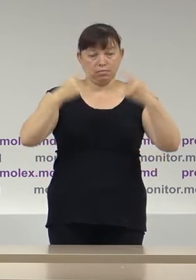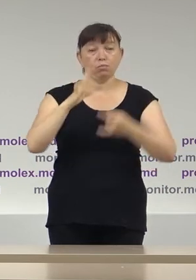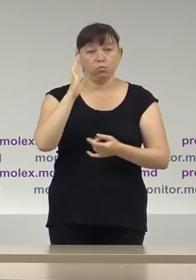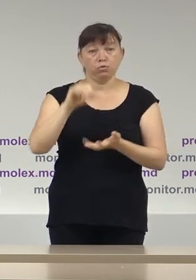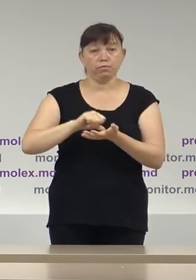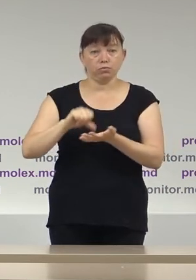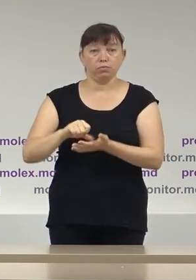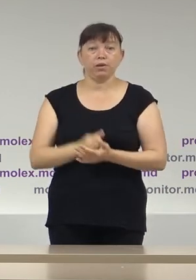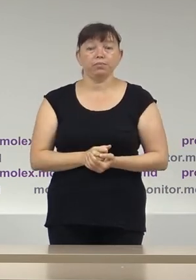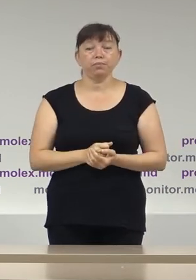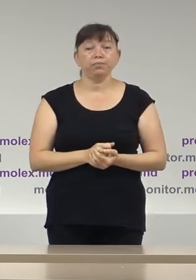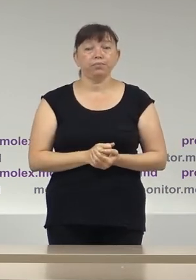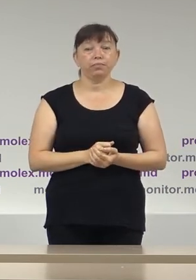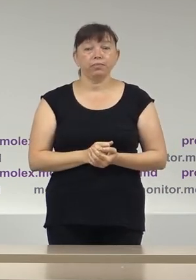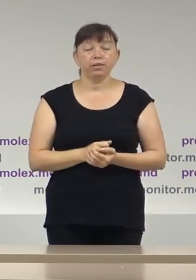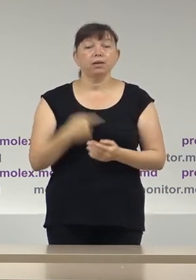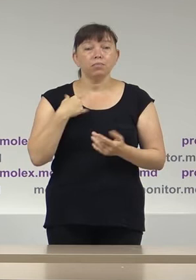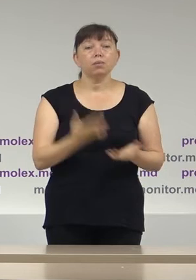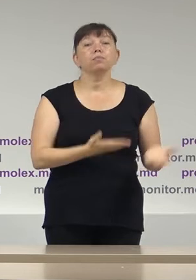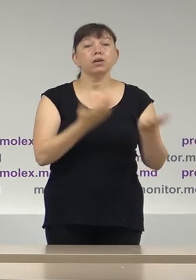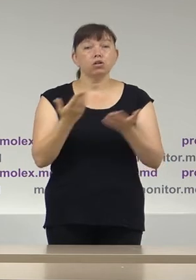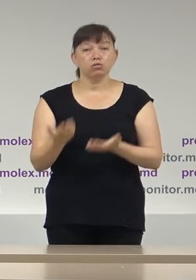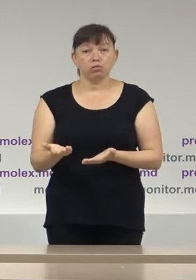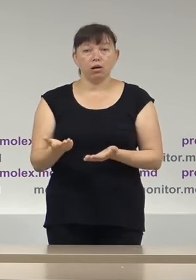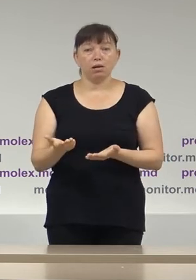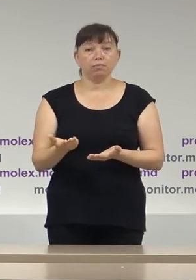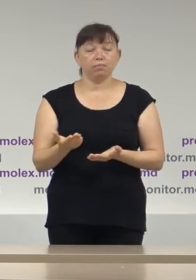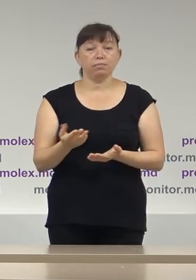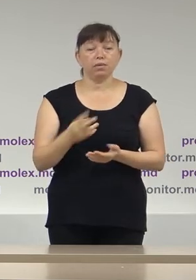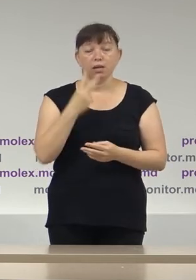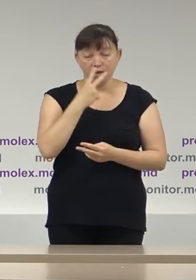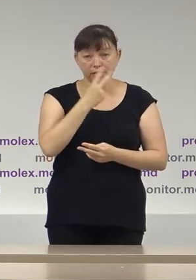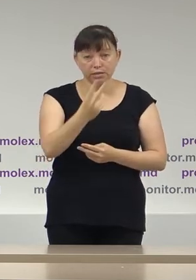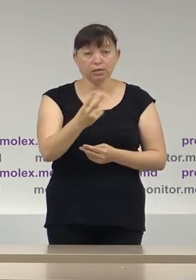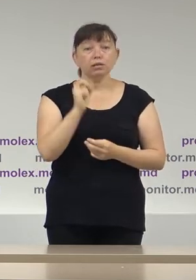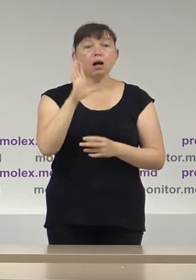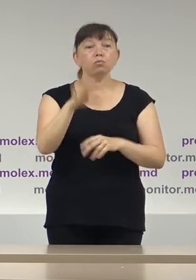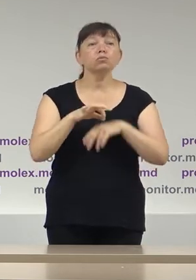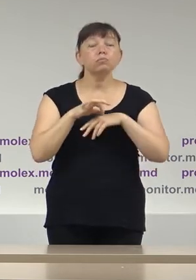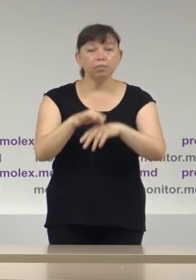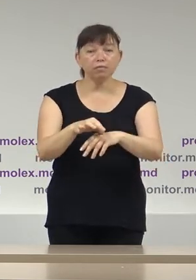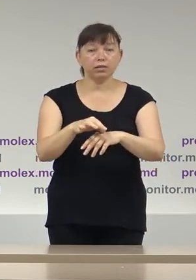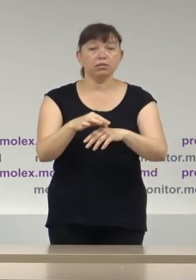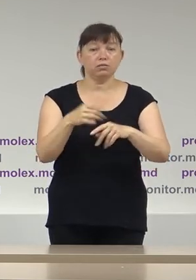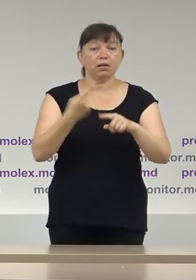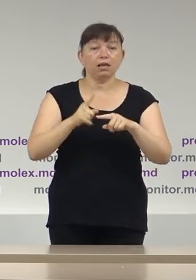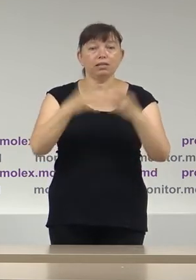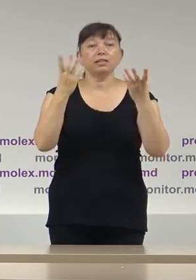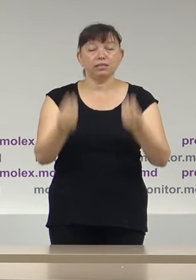10:30 p.m. We will release 2 press releases. So we invite you